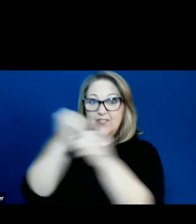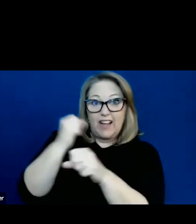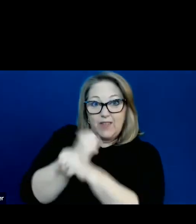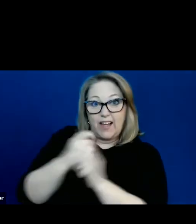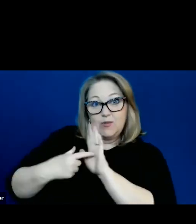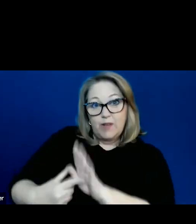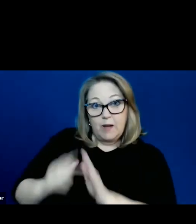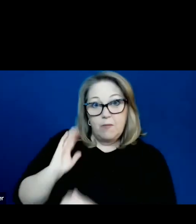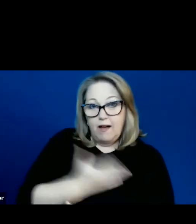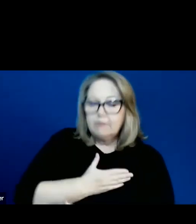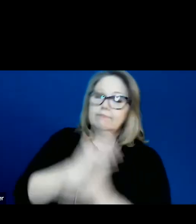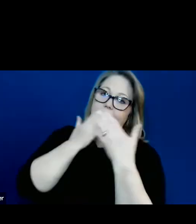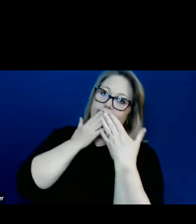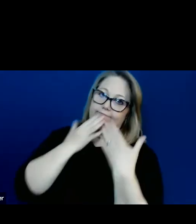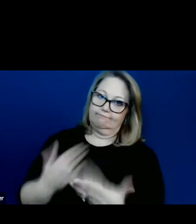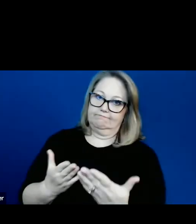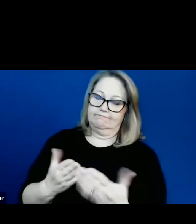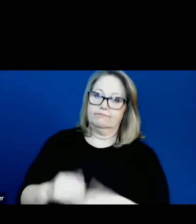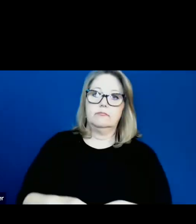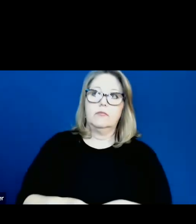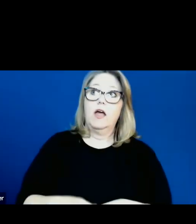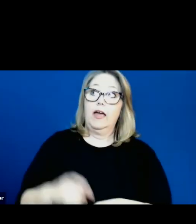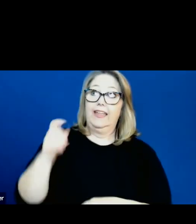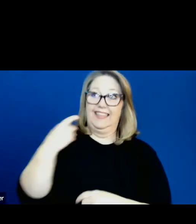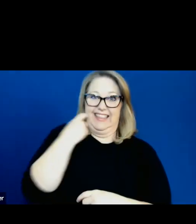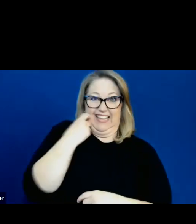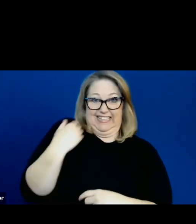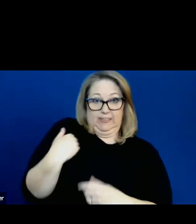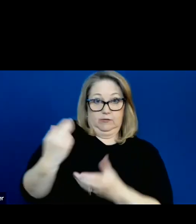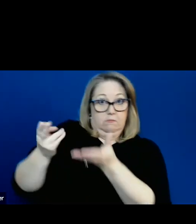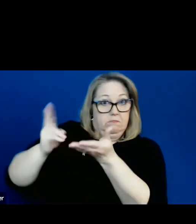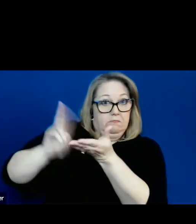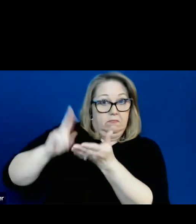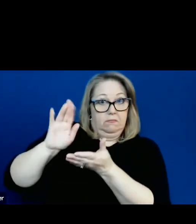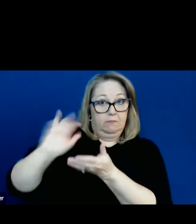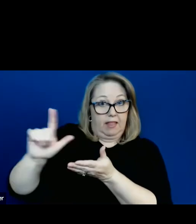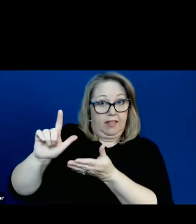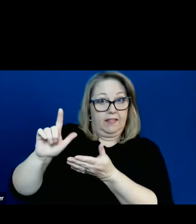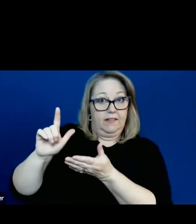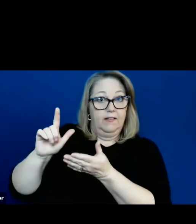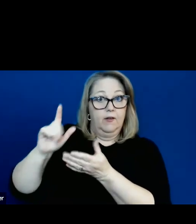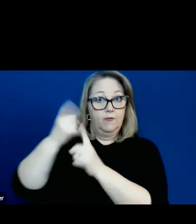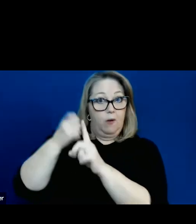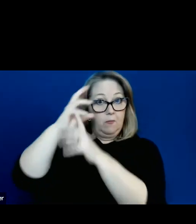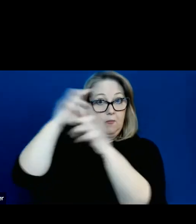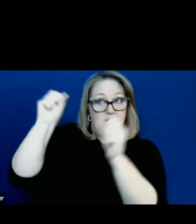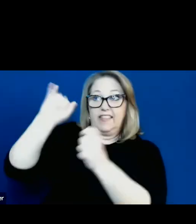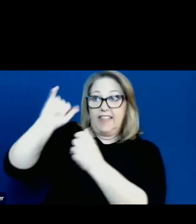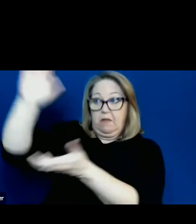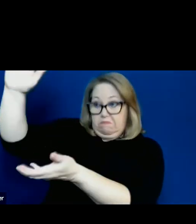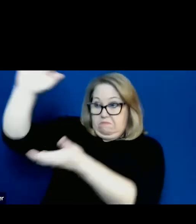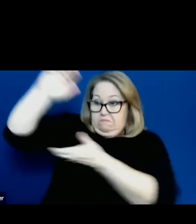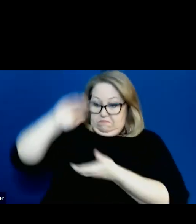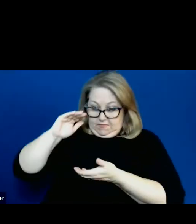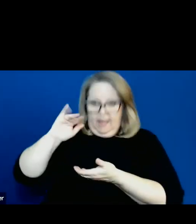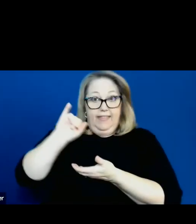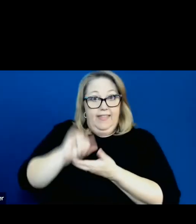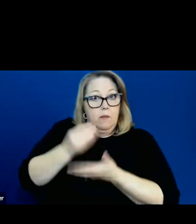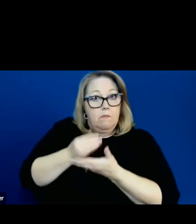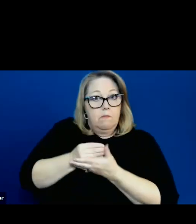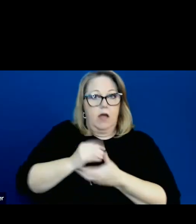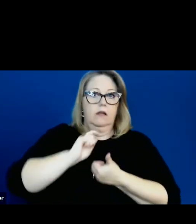latest package includes funding for priority areas, such as education, housing, small businesses, and unemployment.